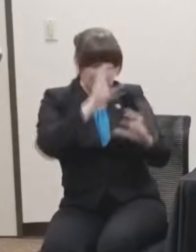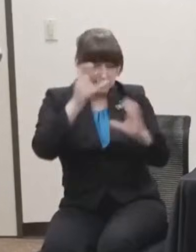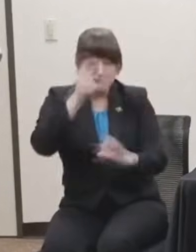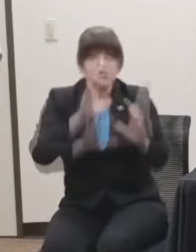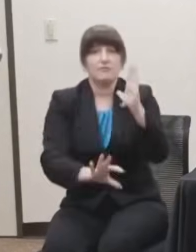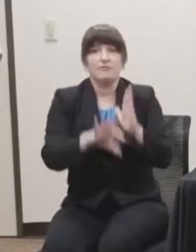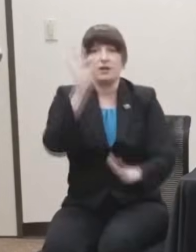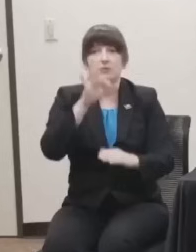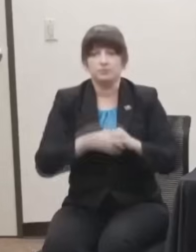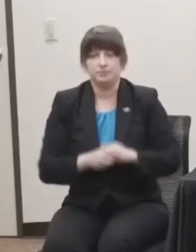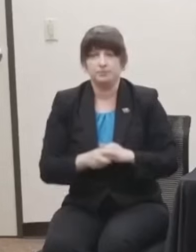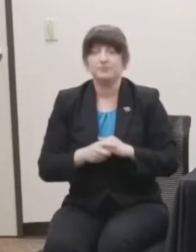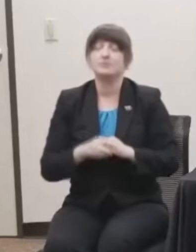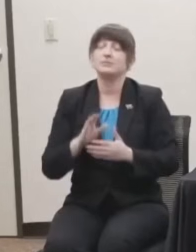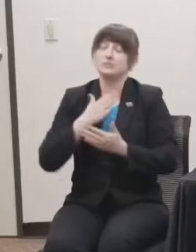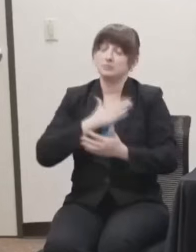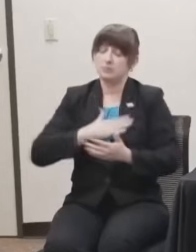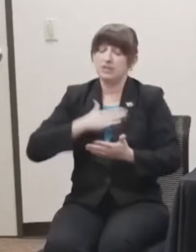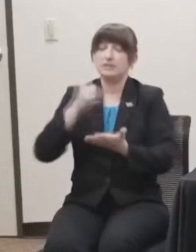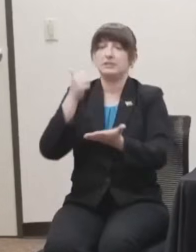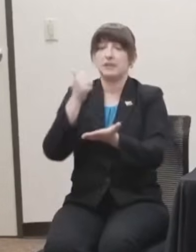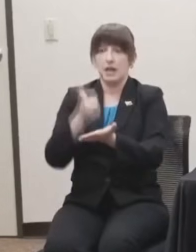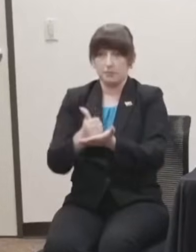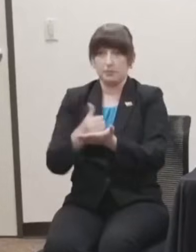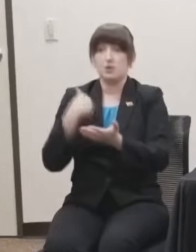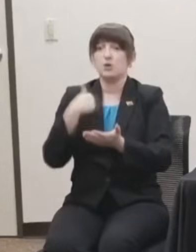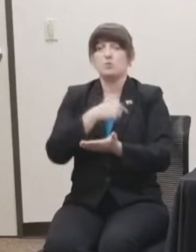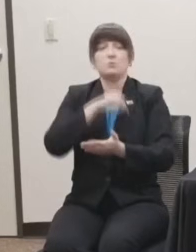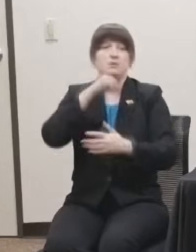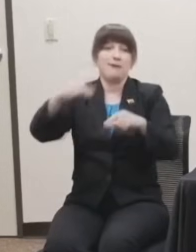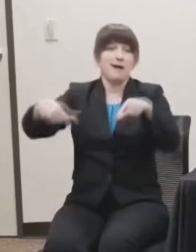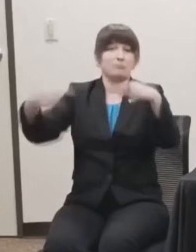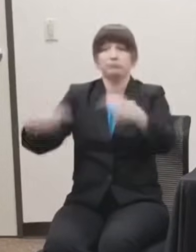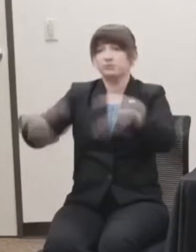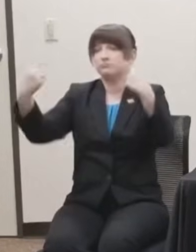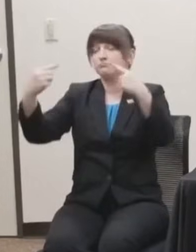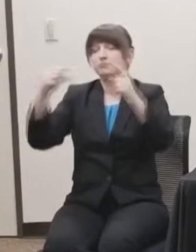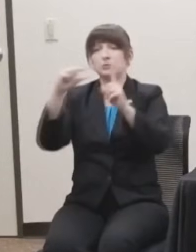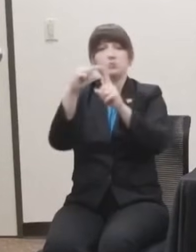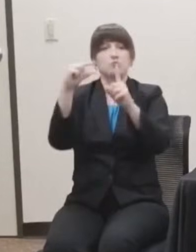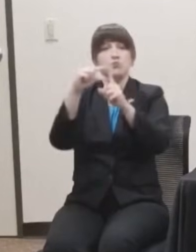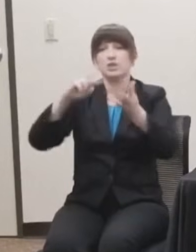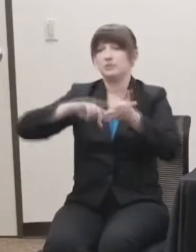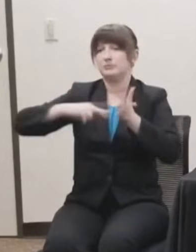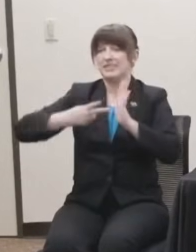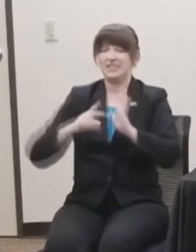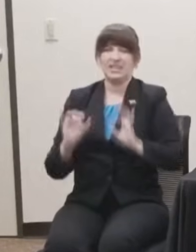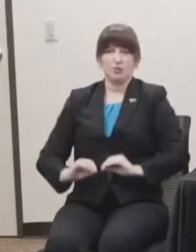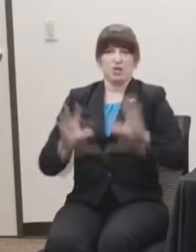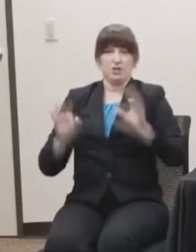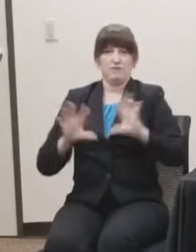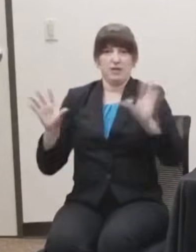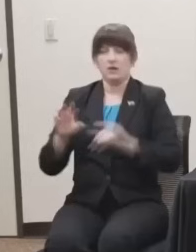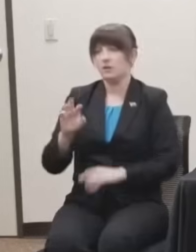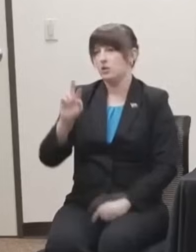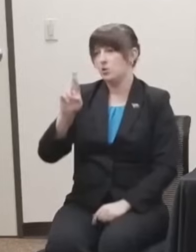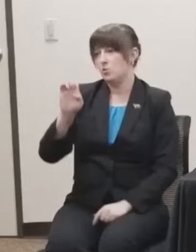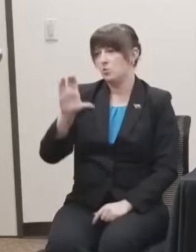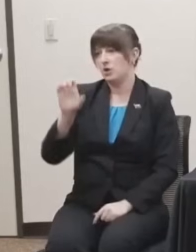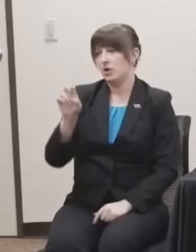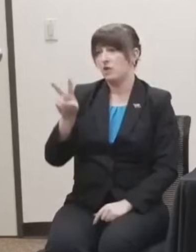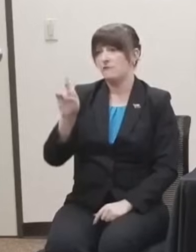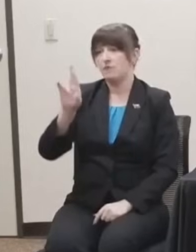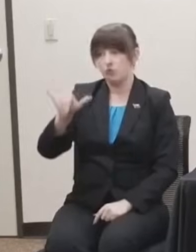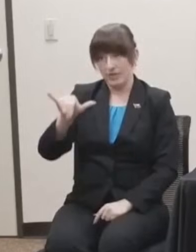not wasting our time and efforts on debating over the meanings of words. Let's get clarity when we ask those questions. Second,